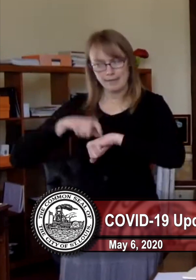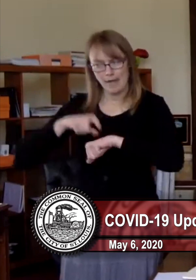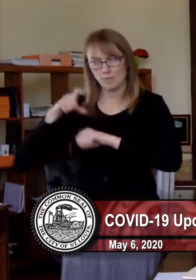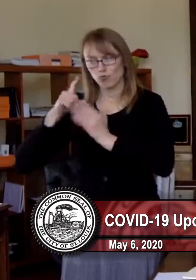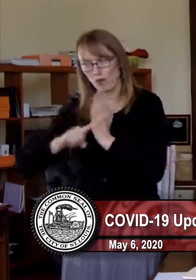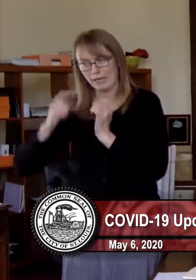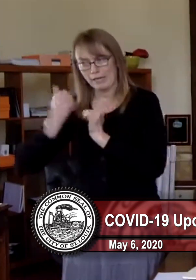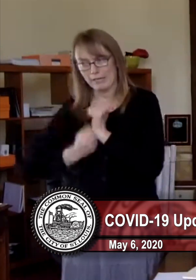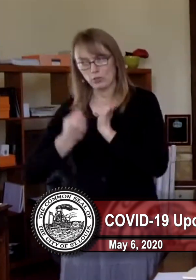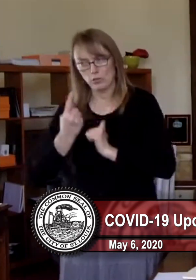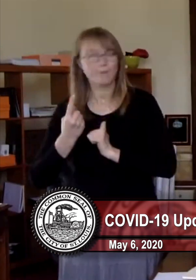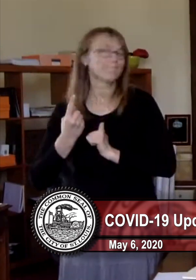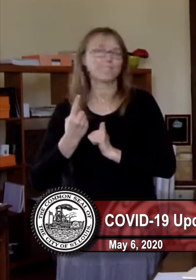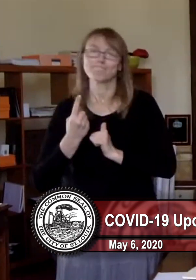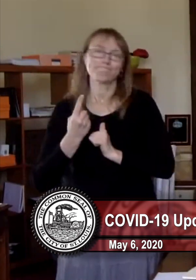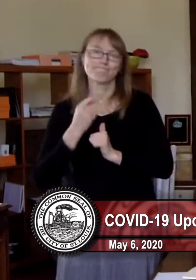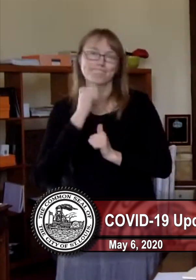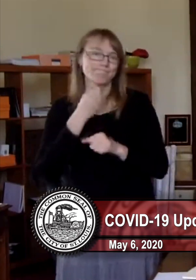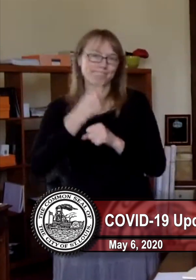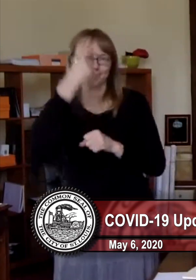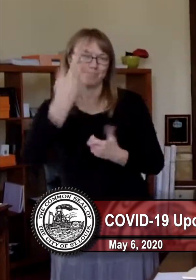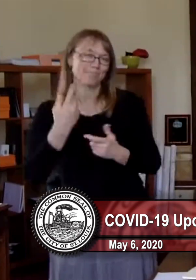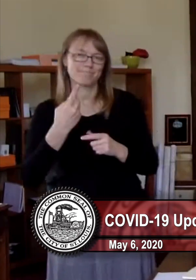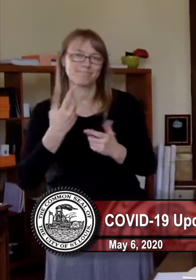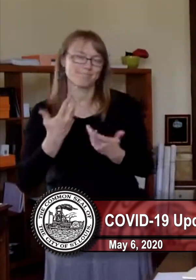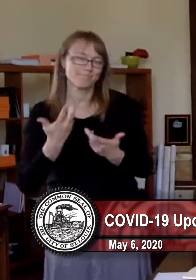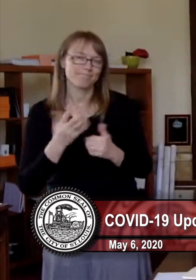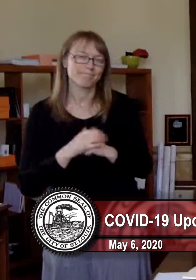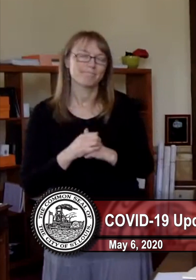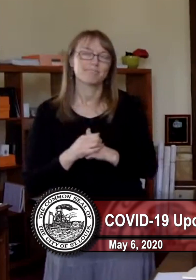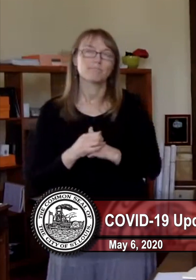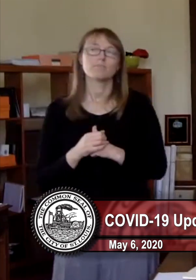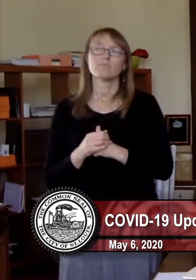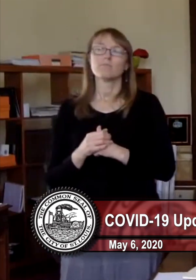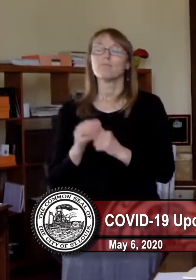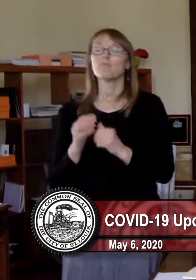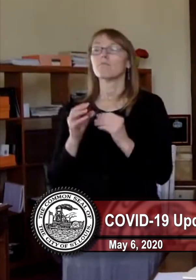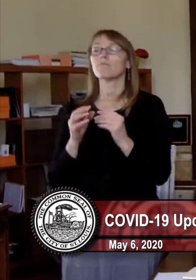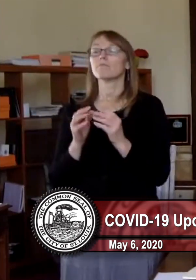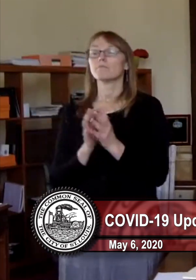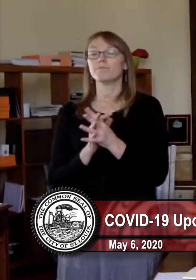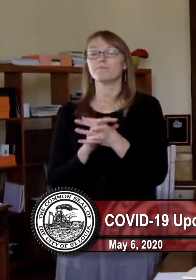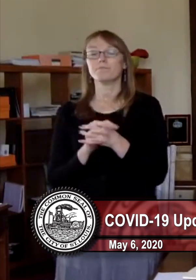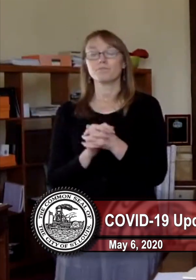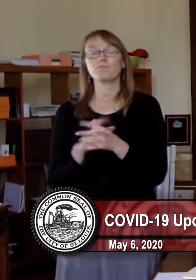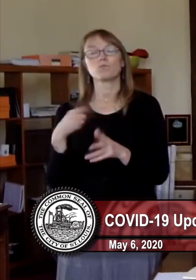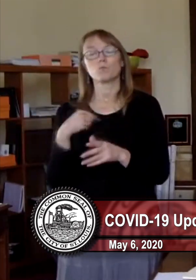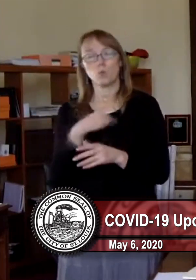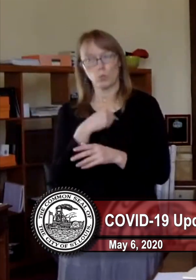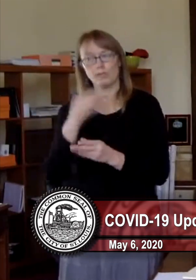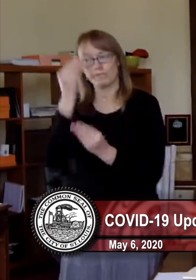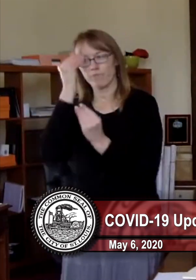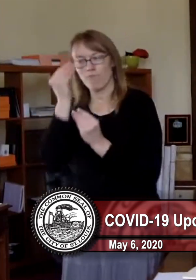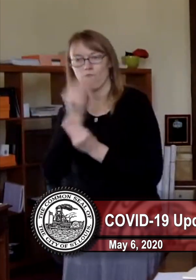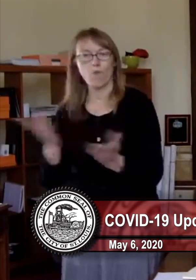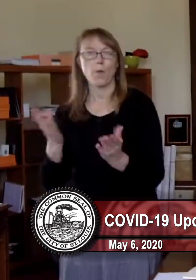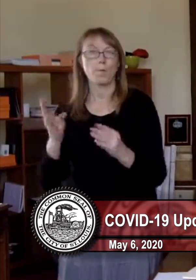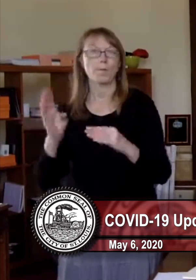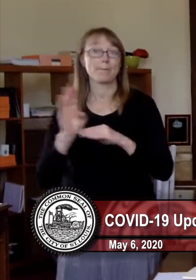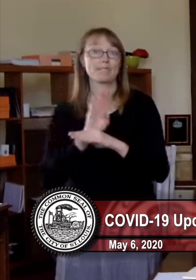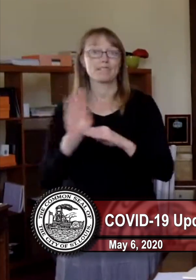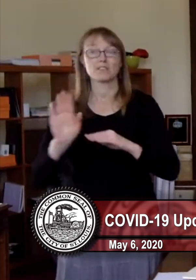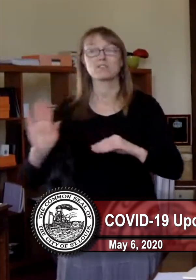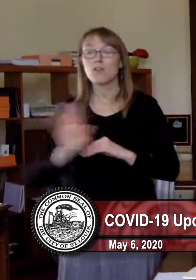is practical. And most of these businesses have employees also. And so between the business owner and the